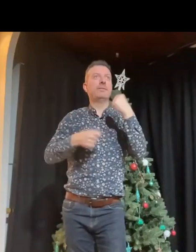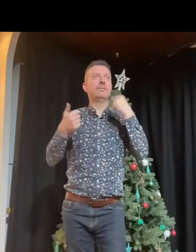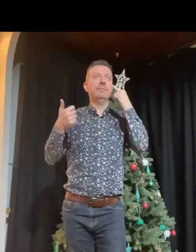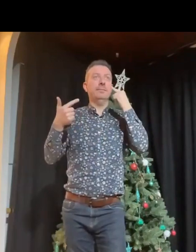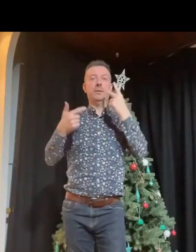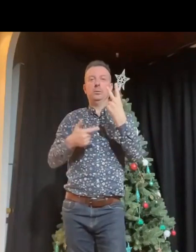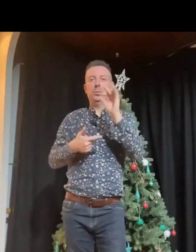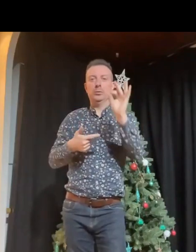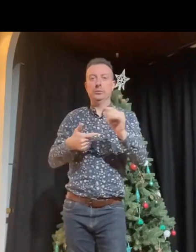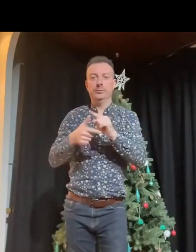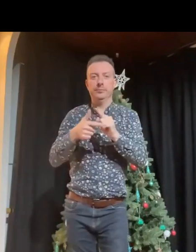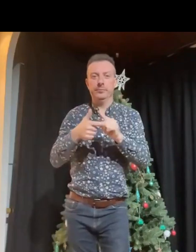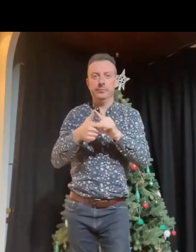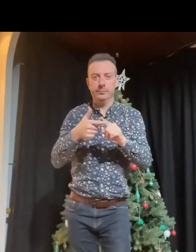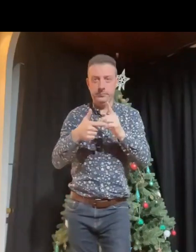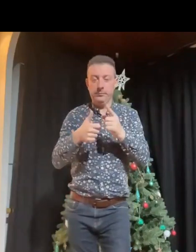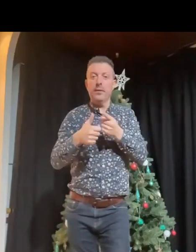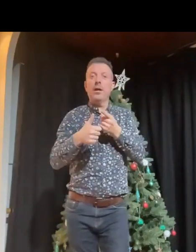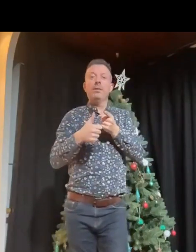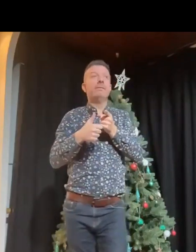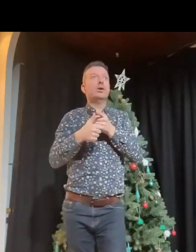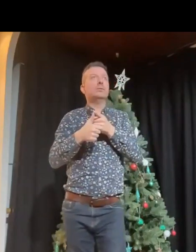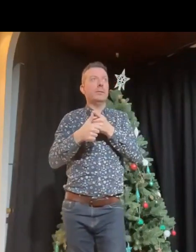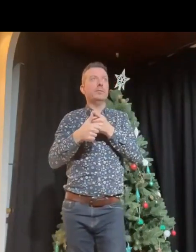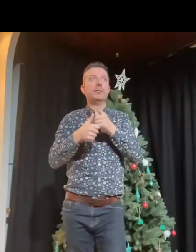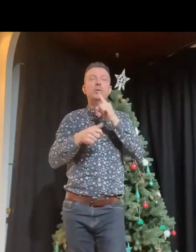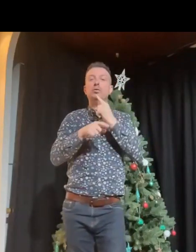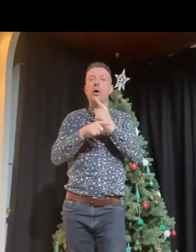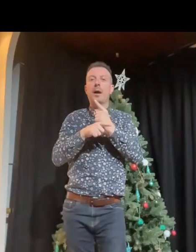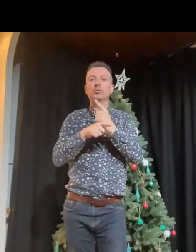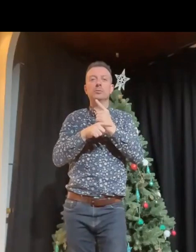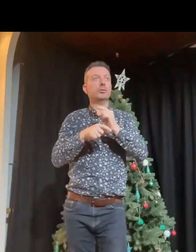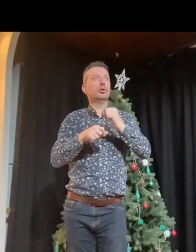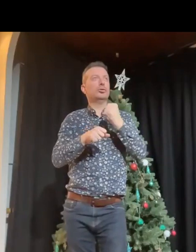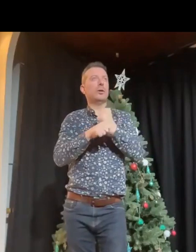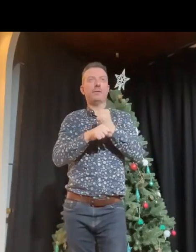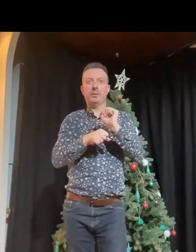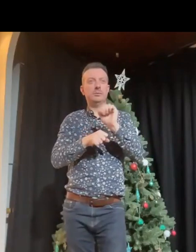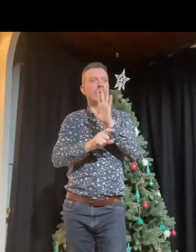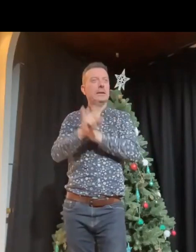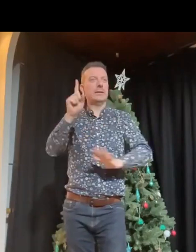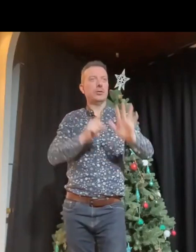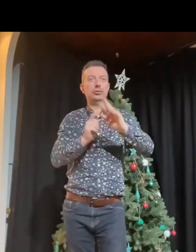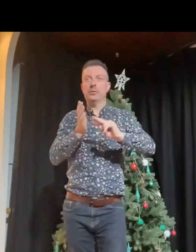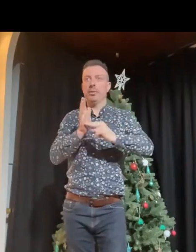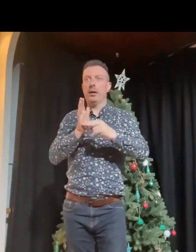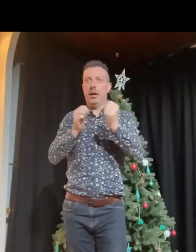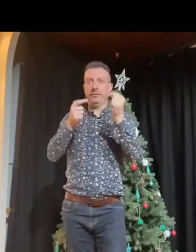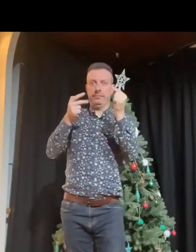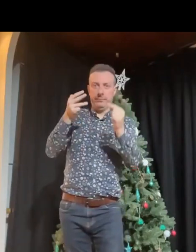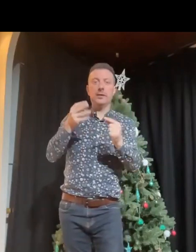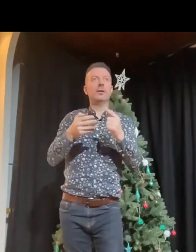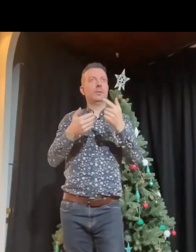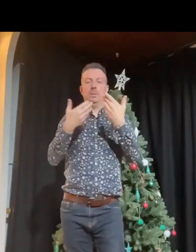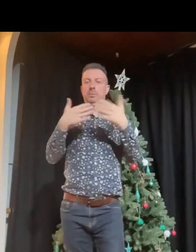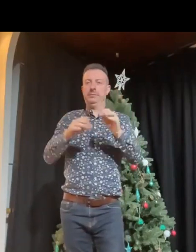Great presentation. Sparked off a few things for me, a couple of questions. My first one is, when we're talking about the Scottish